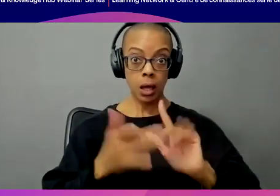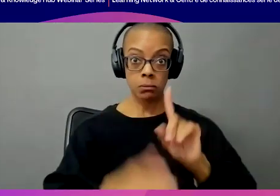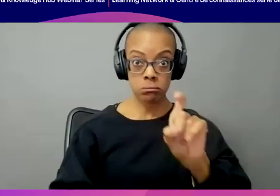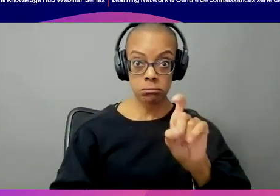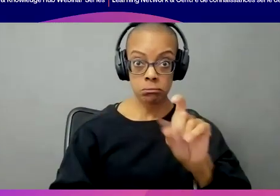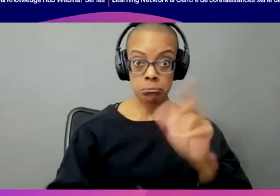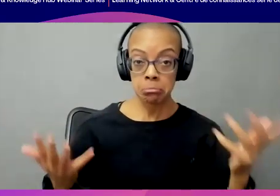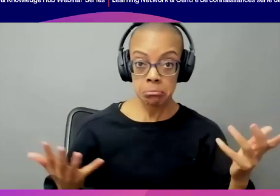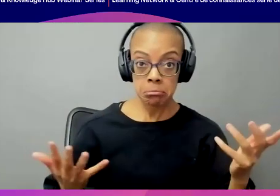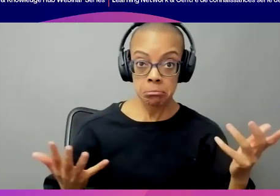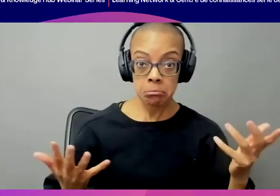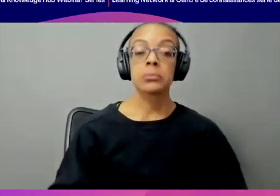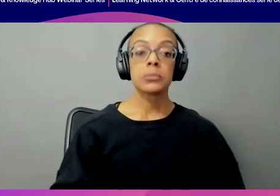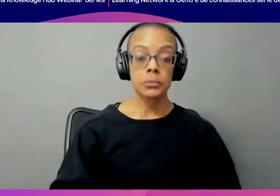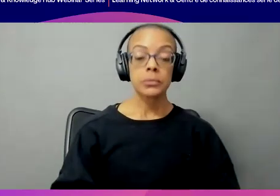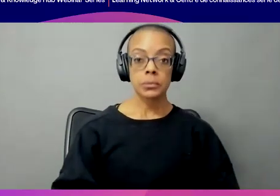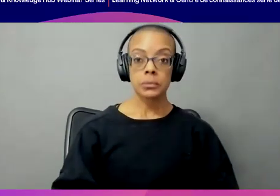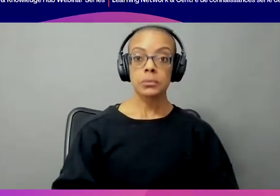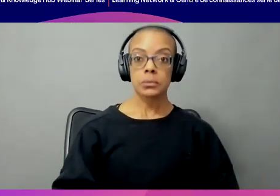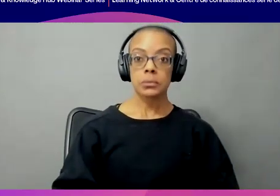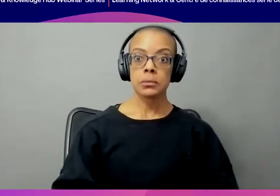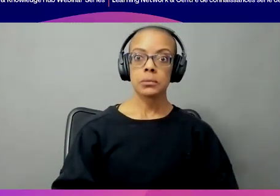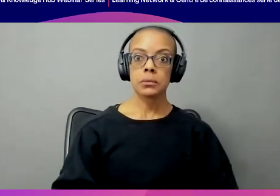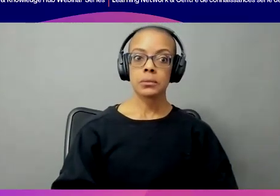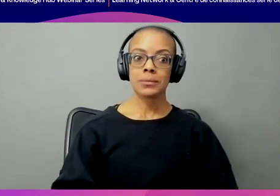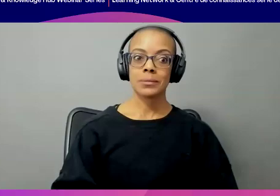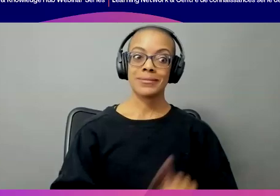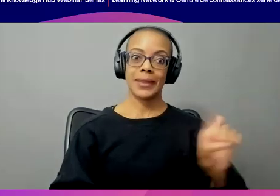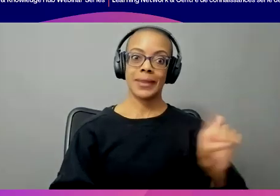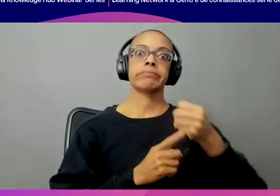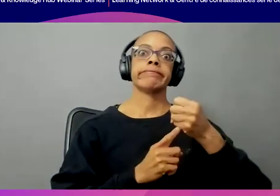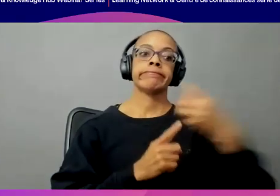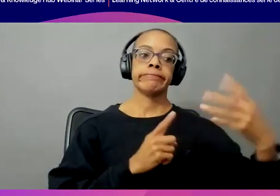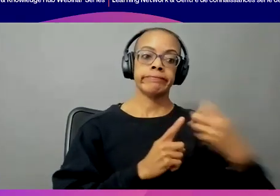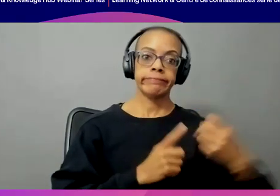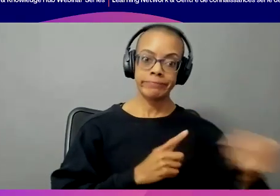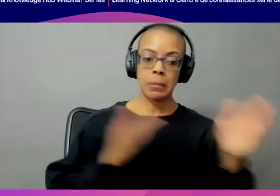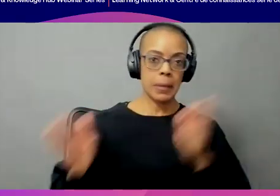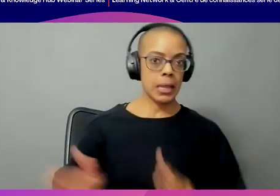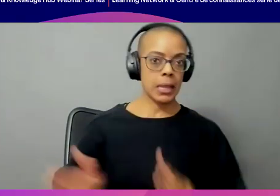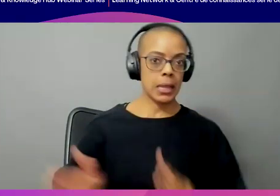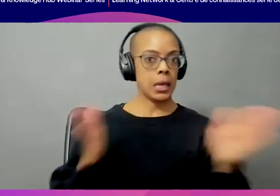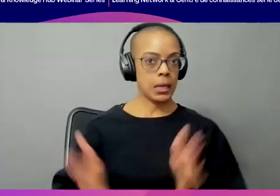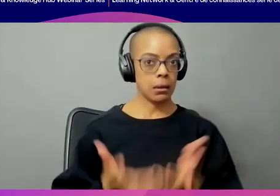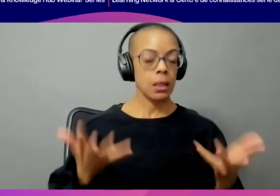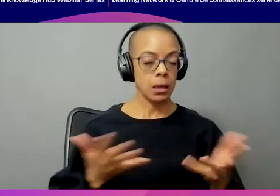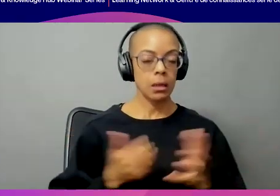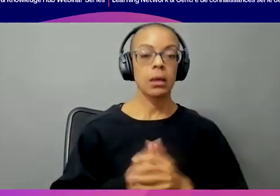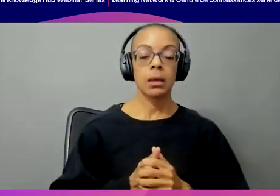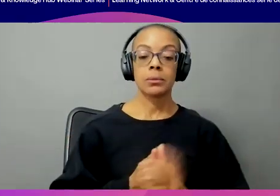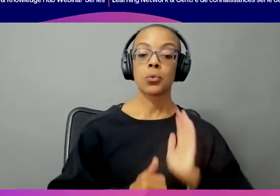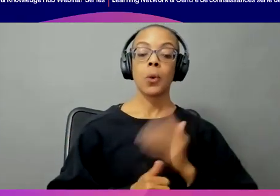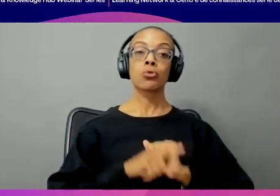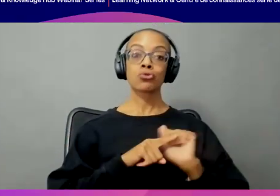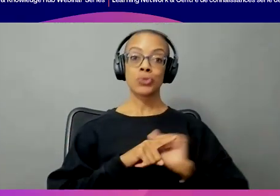group? And that has a lot of components where we had to plan quite carefully. So a big part of our training of